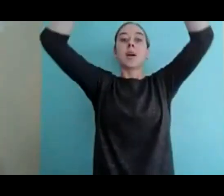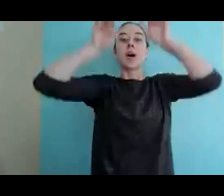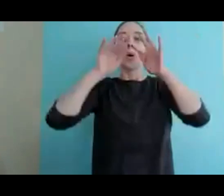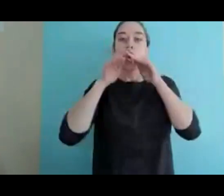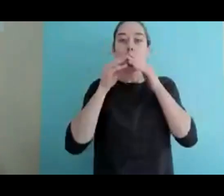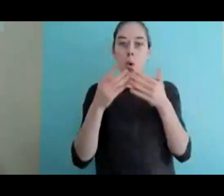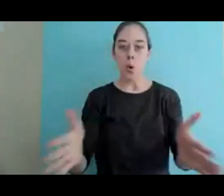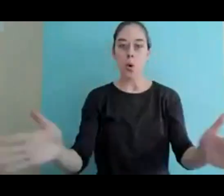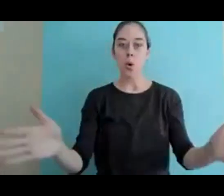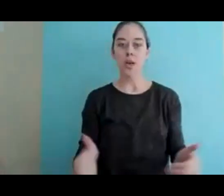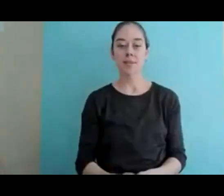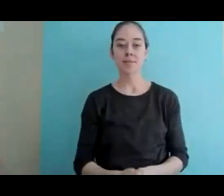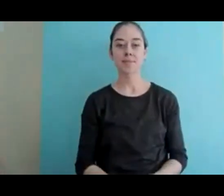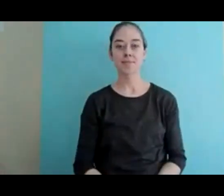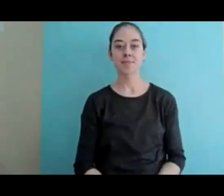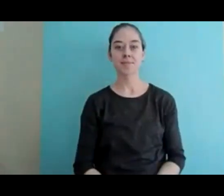And out.